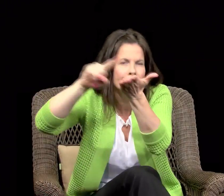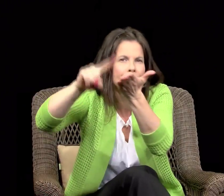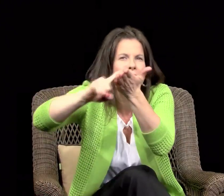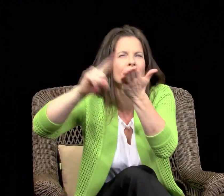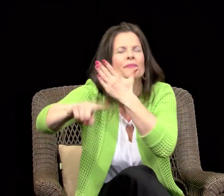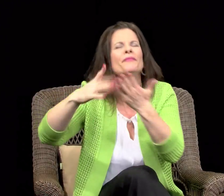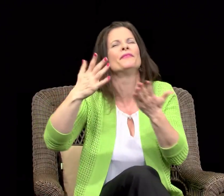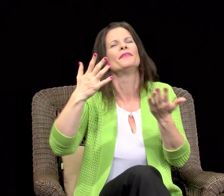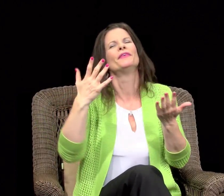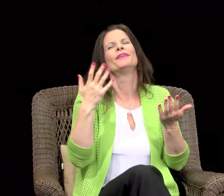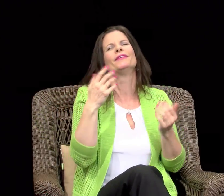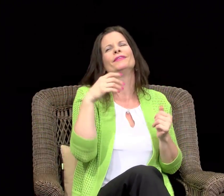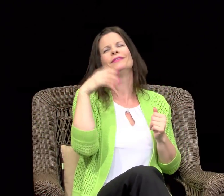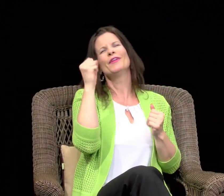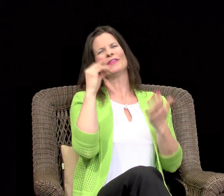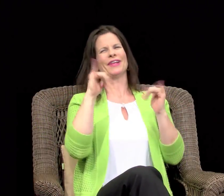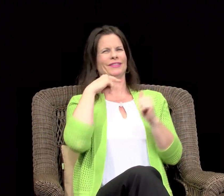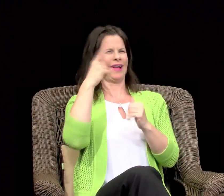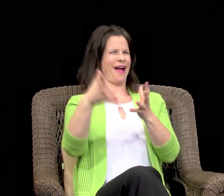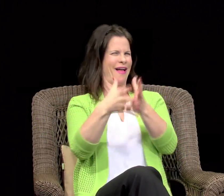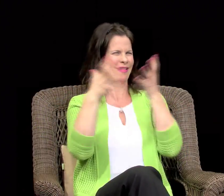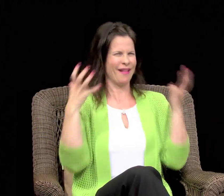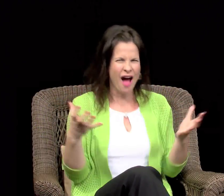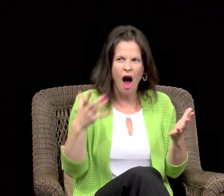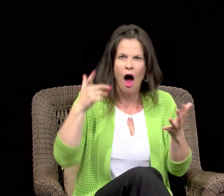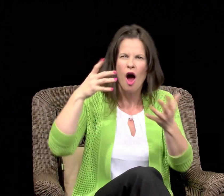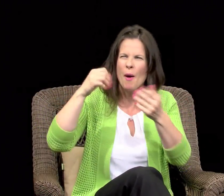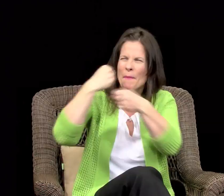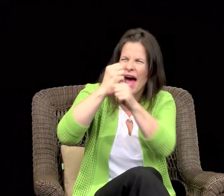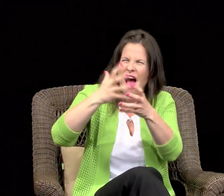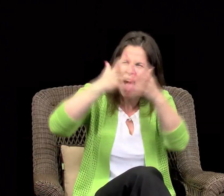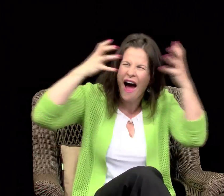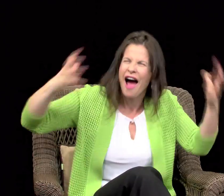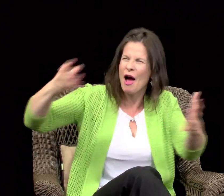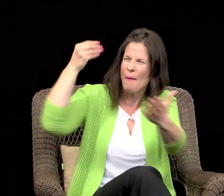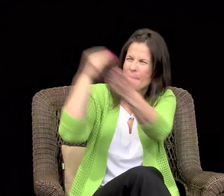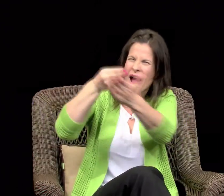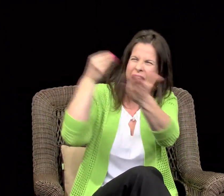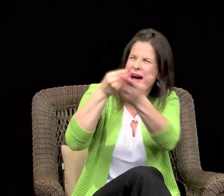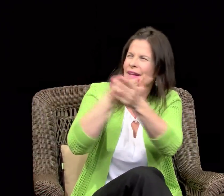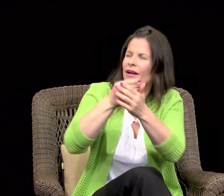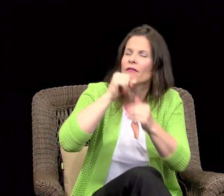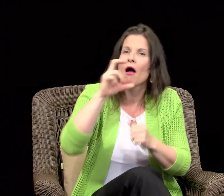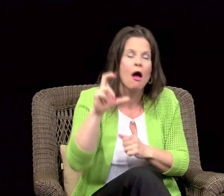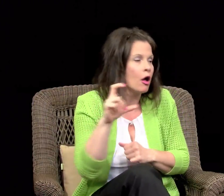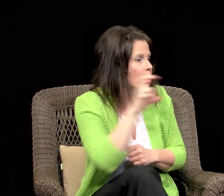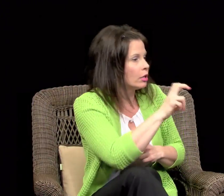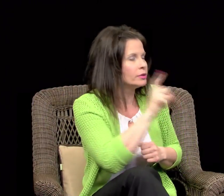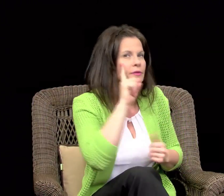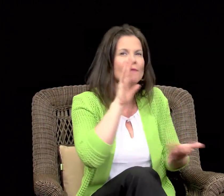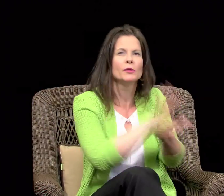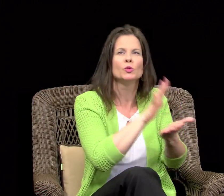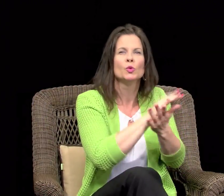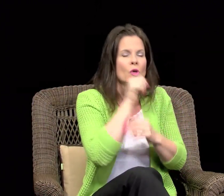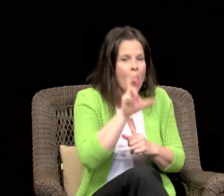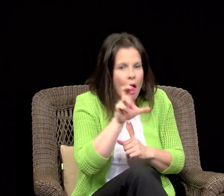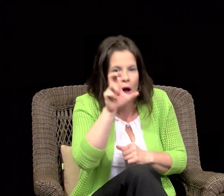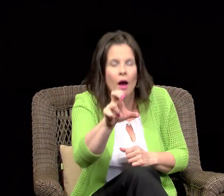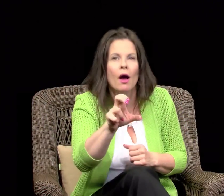are, I mean, if you investigate them, you know, they say a lot. They make a lot of money. And do you think they give